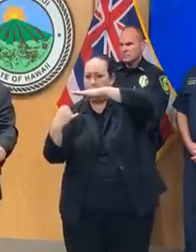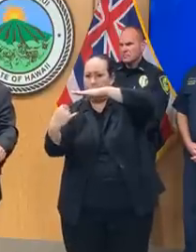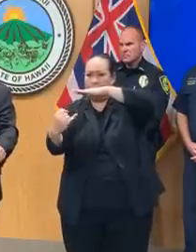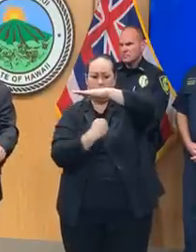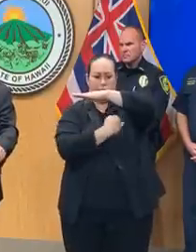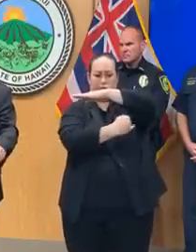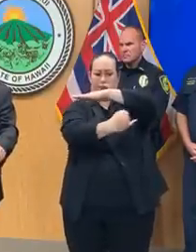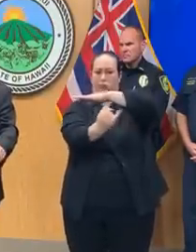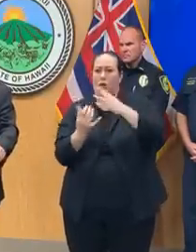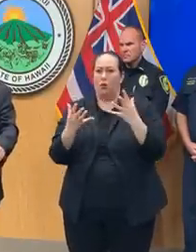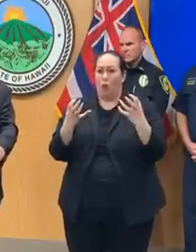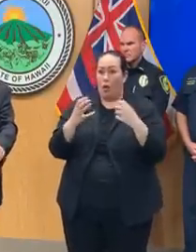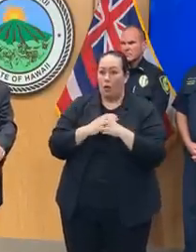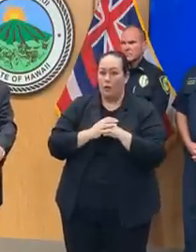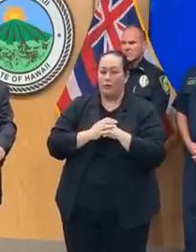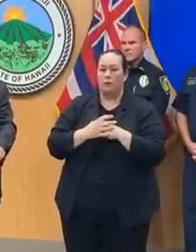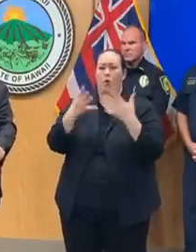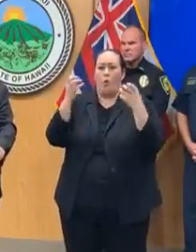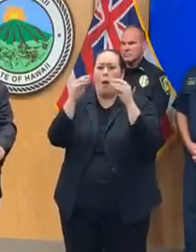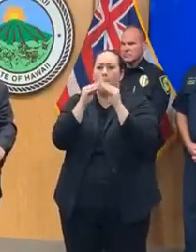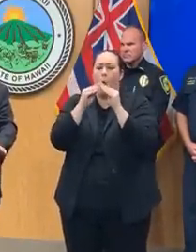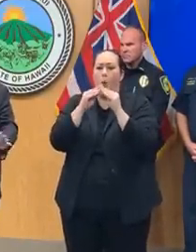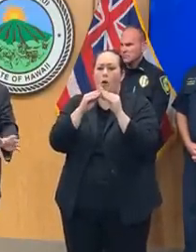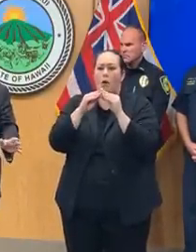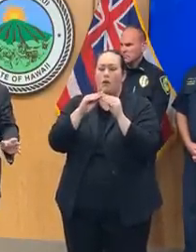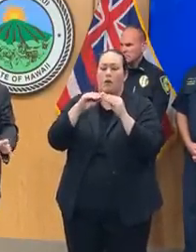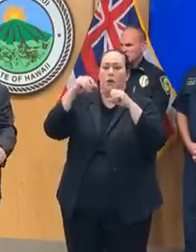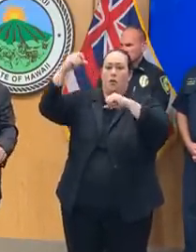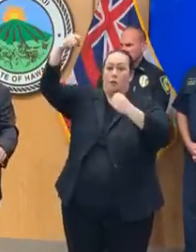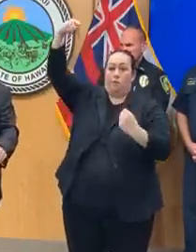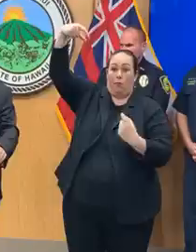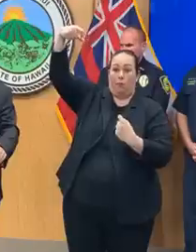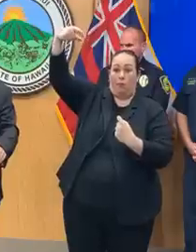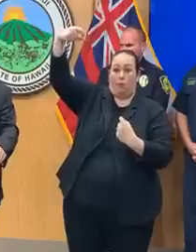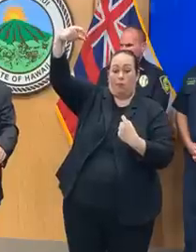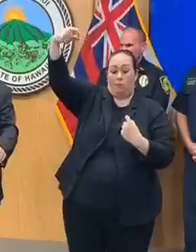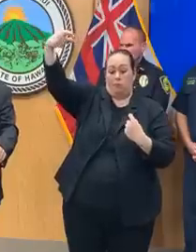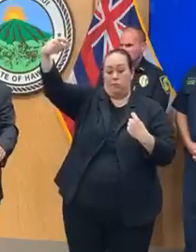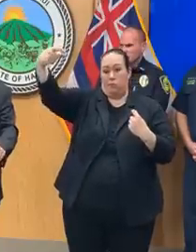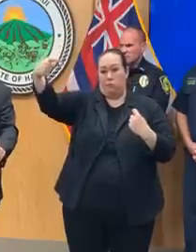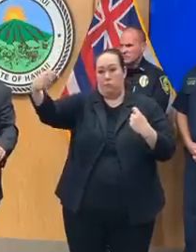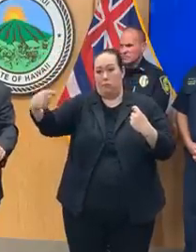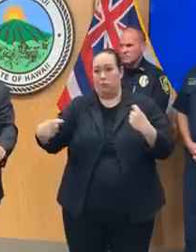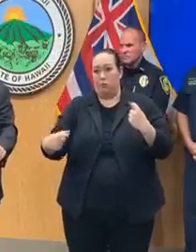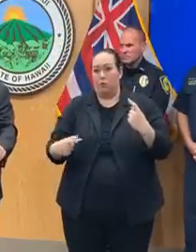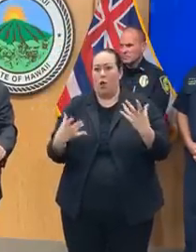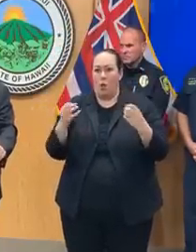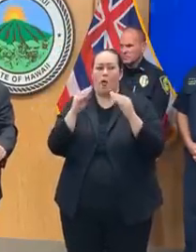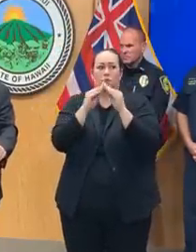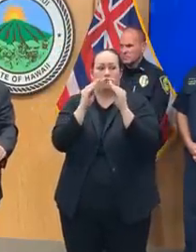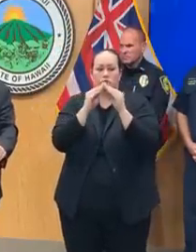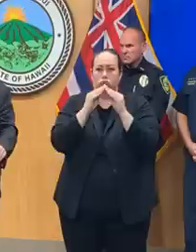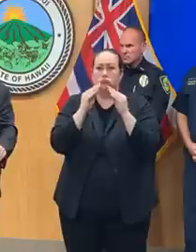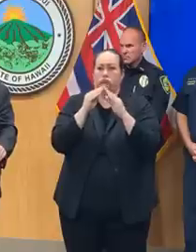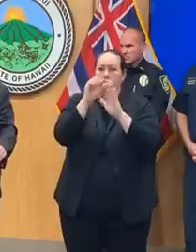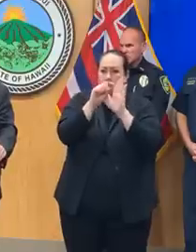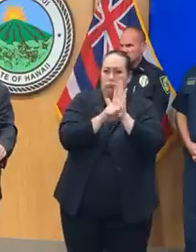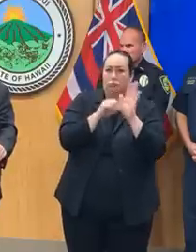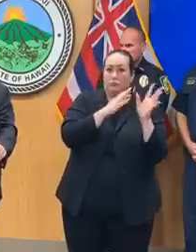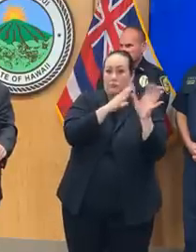recovery. We'd like to have more satellite capacity all across the state, because with temperatures of